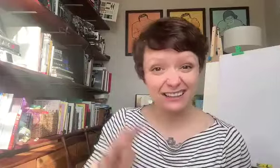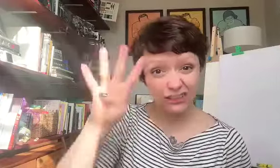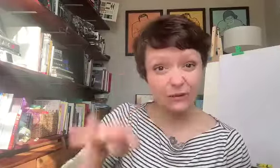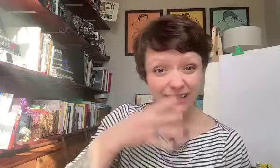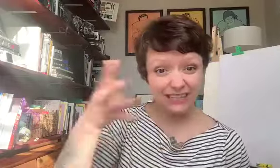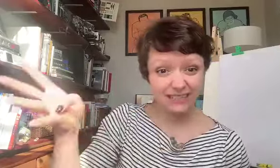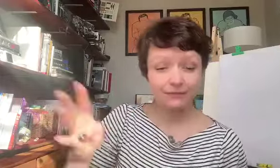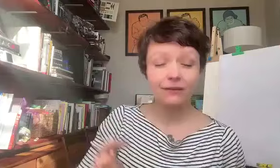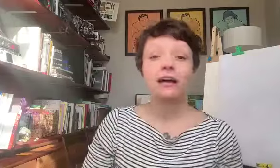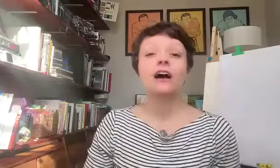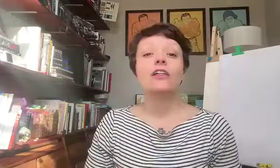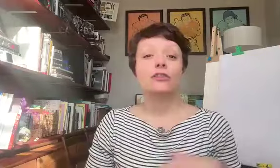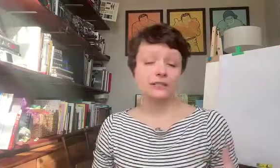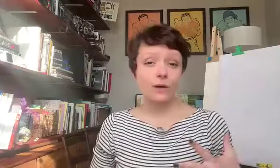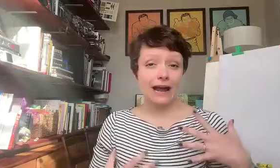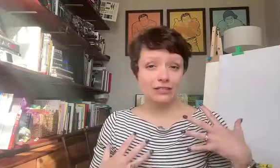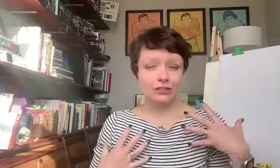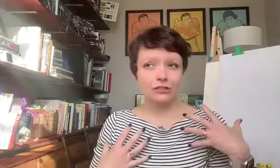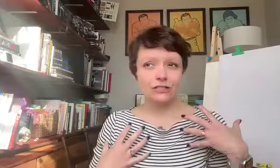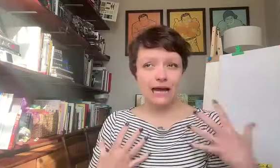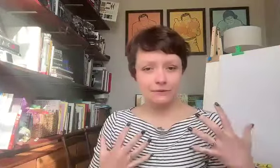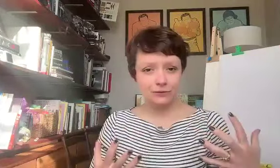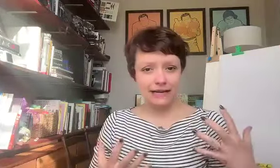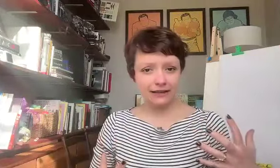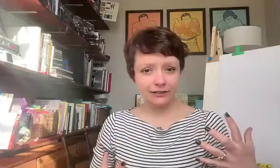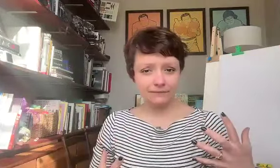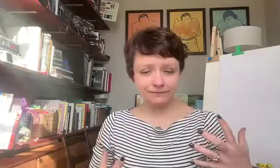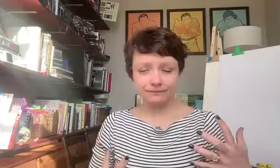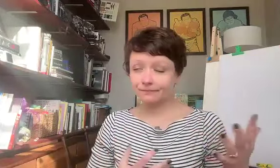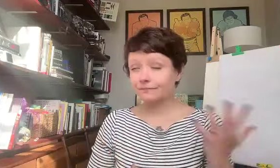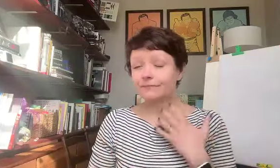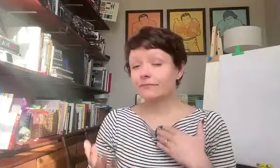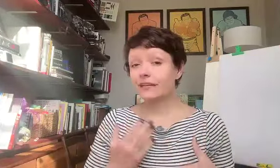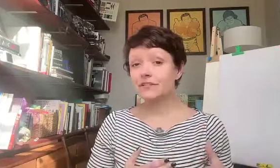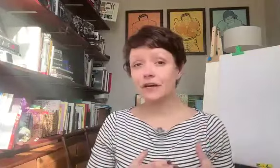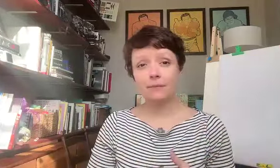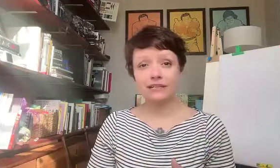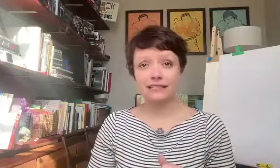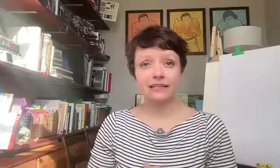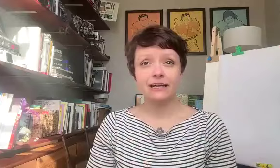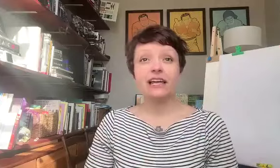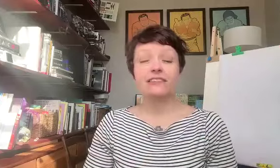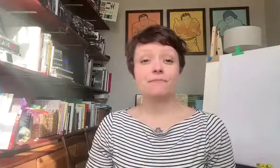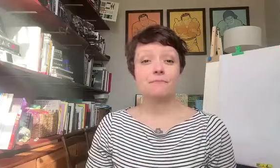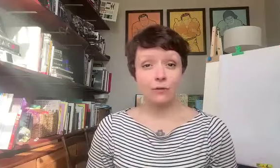It looks like what it is. The reason why I stopped doing calendar is for a couple reasons. The main